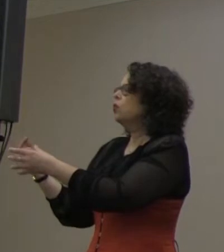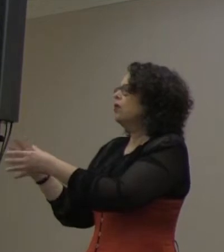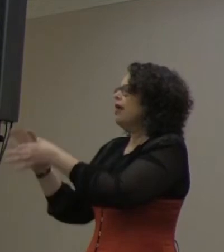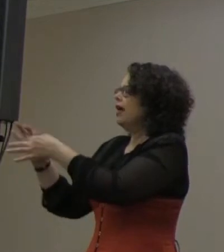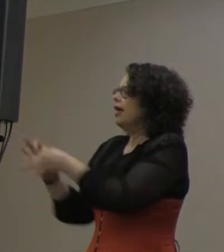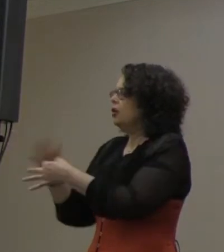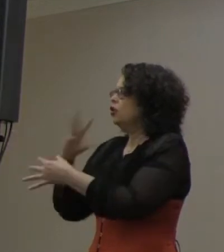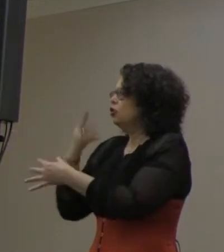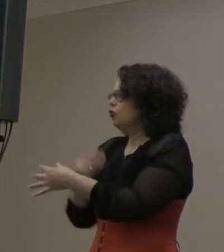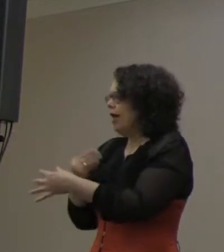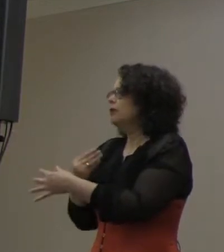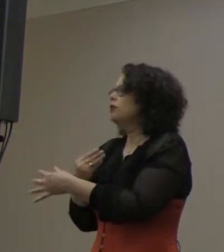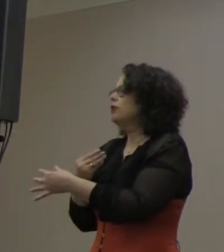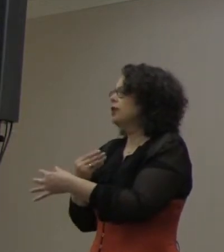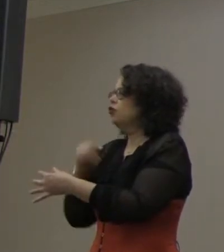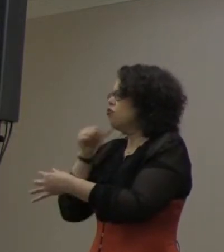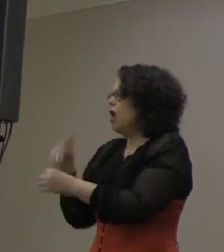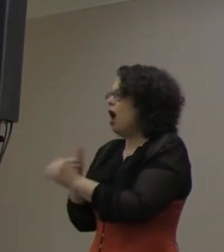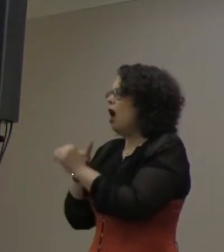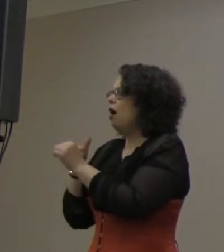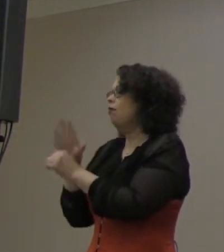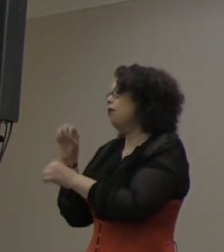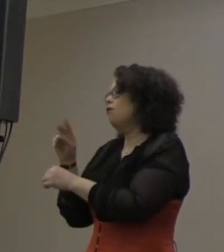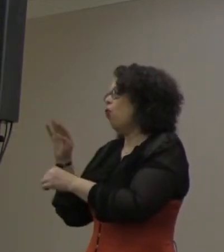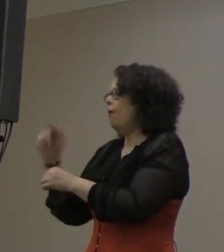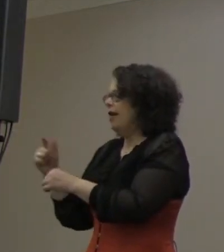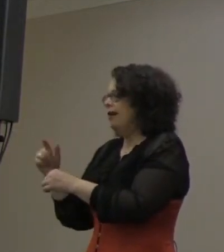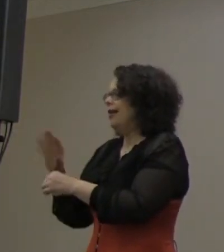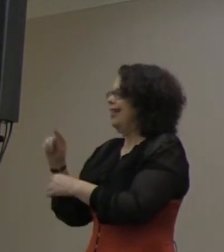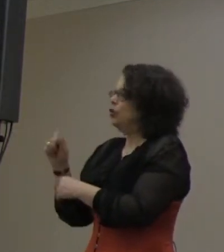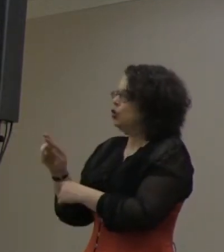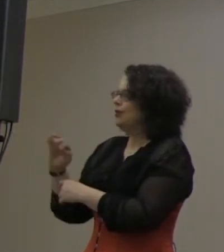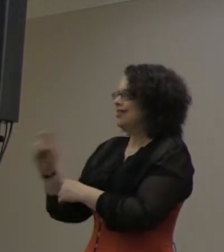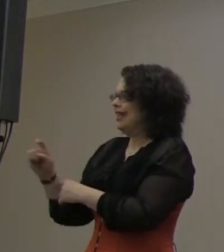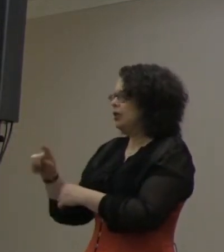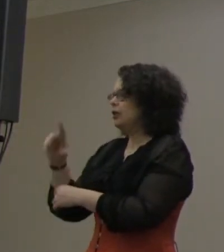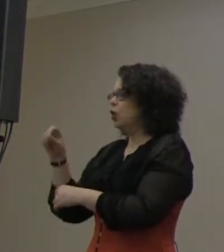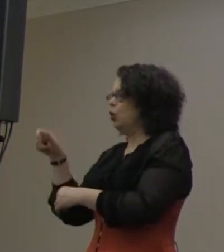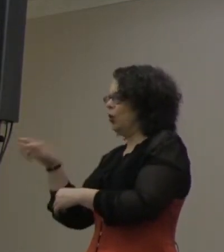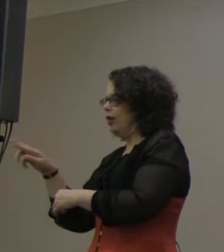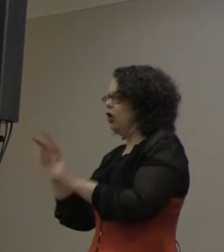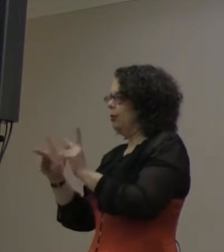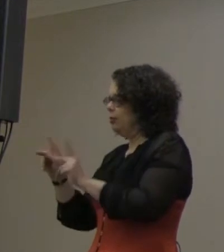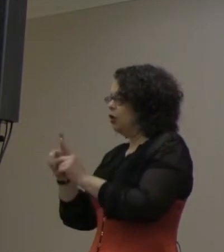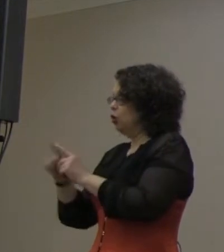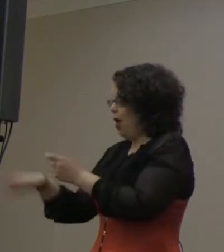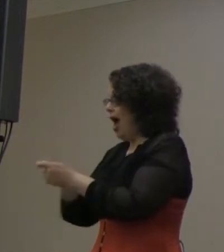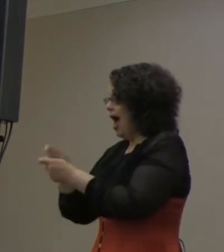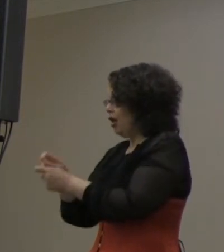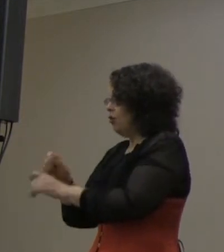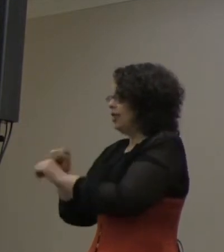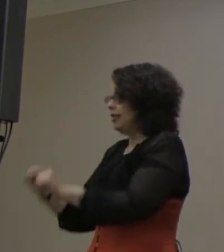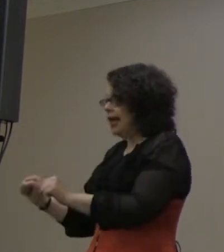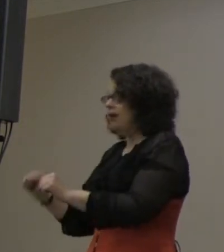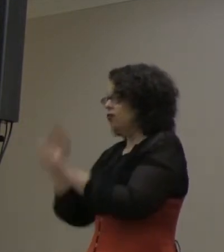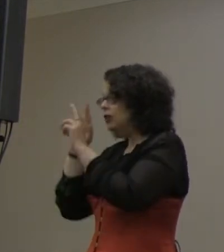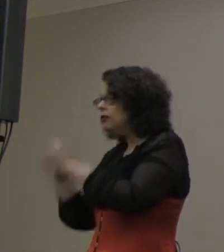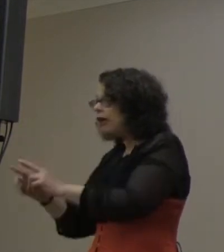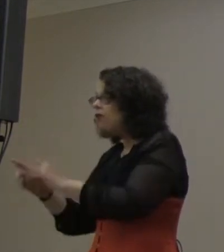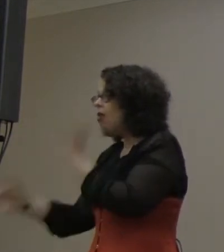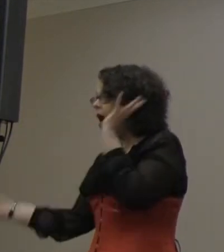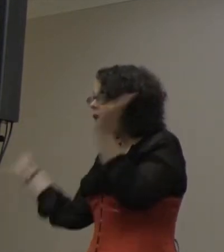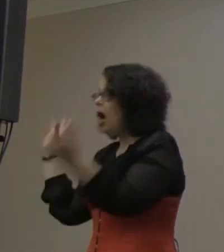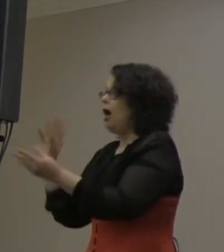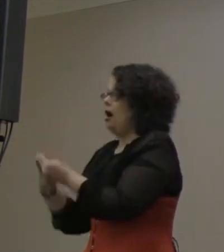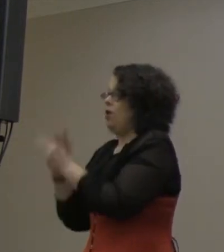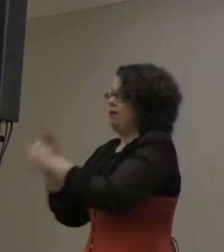connecting trans, gender nonconforming, intersex, and queer folks to accurate, safe, respectful, and